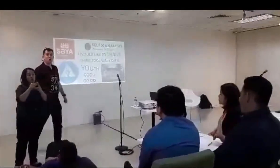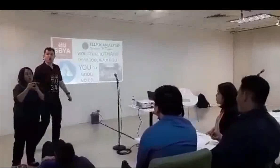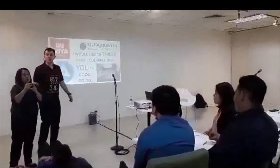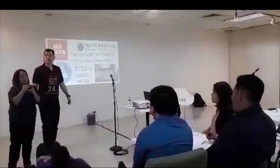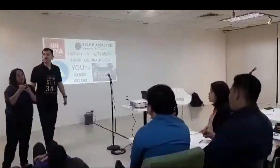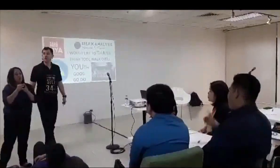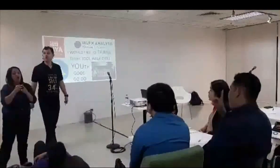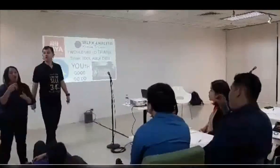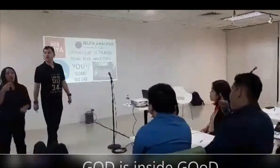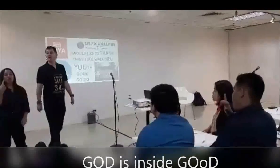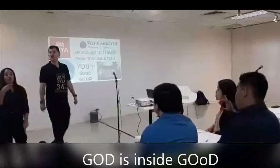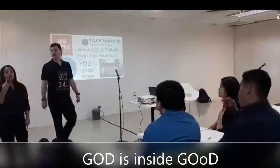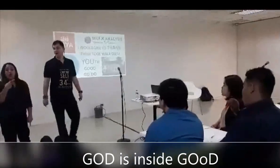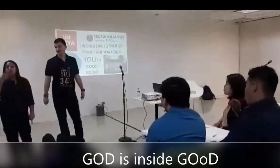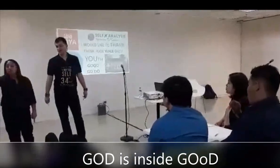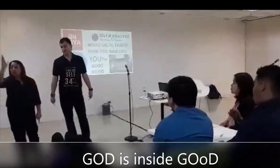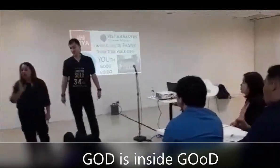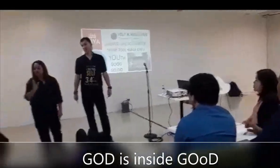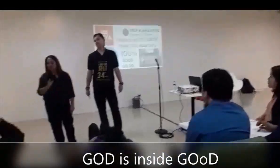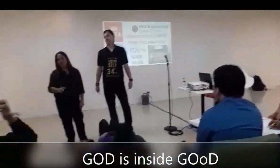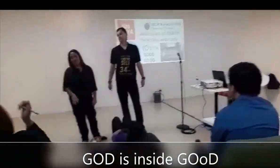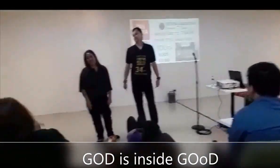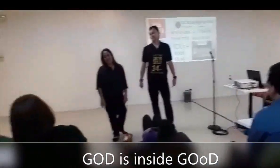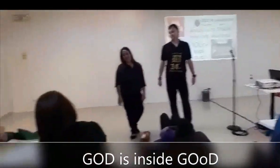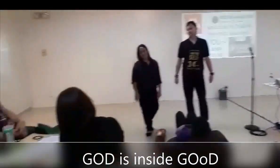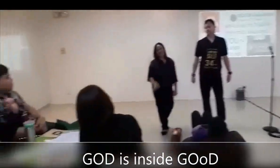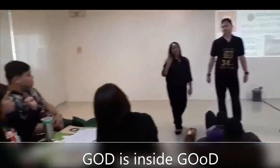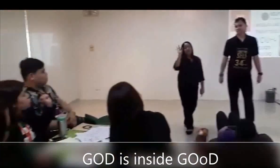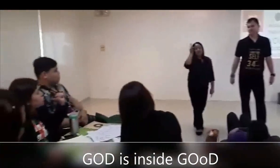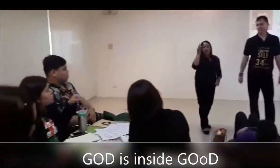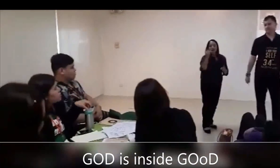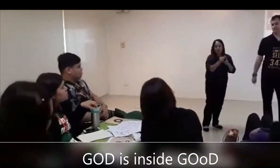French word for God.